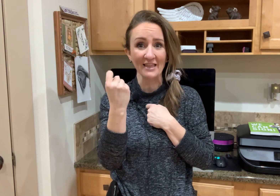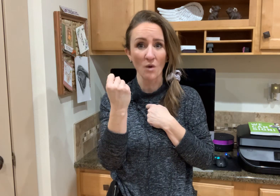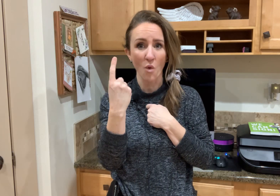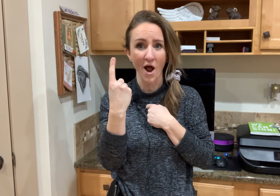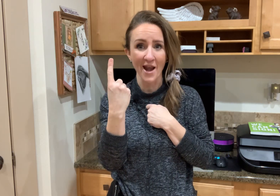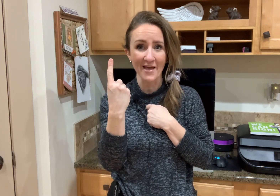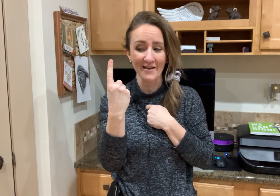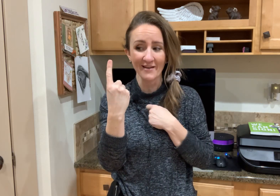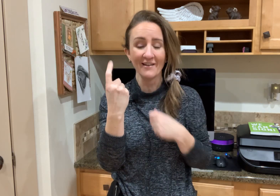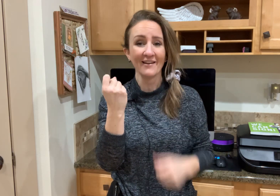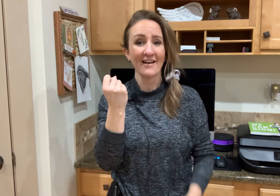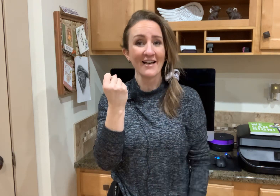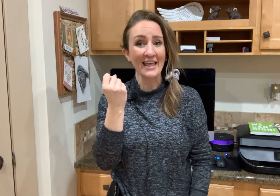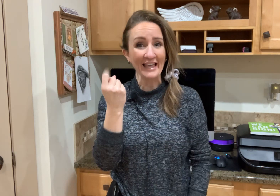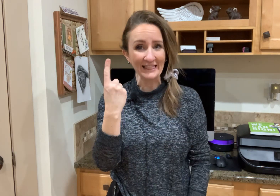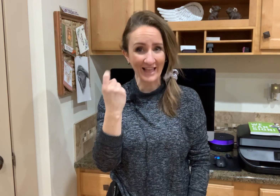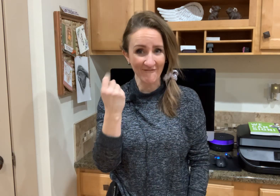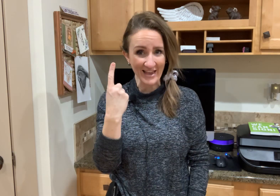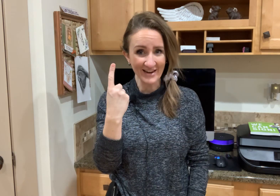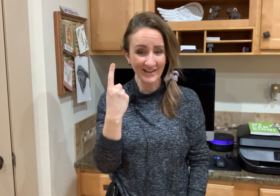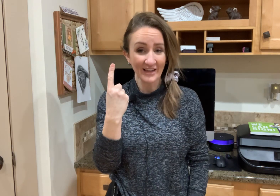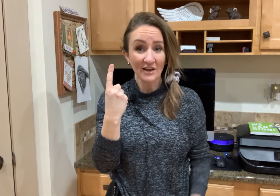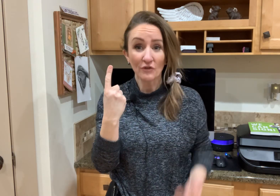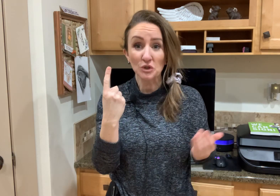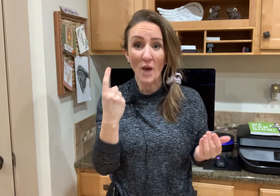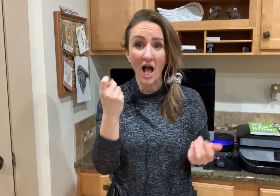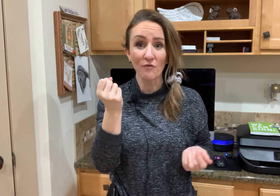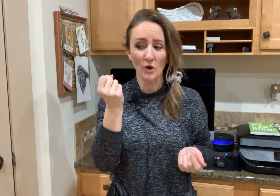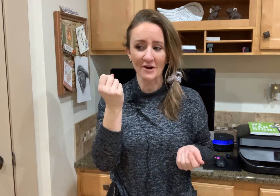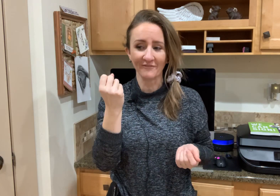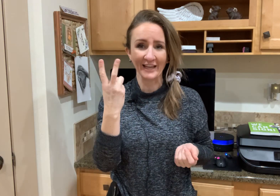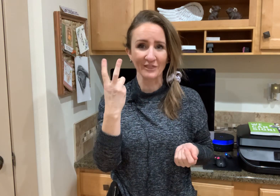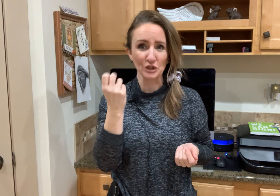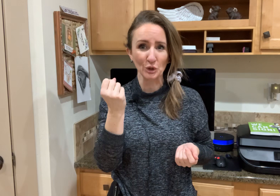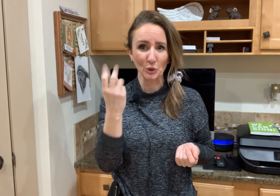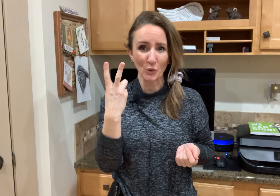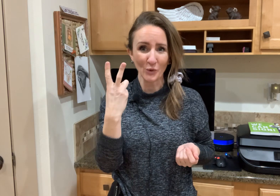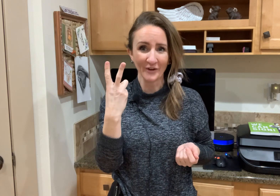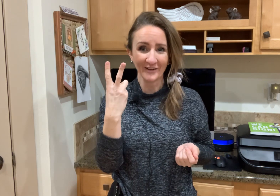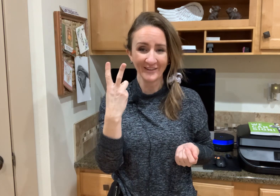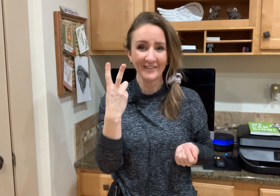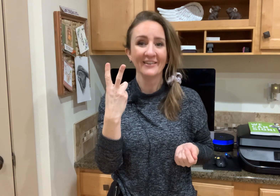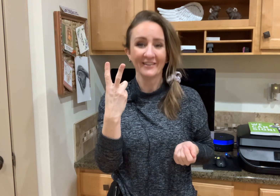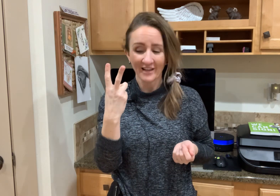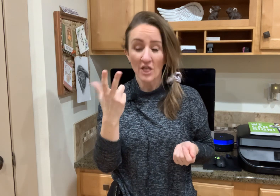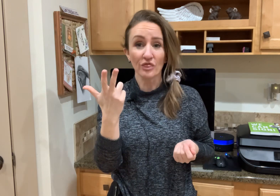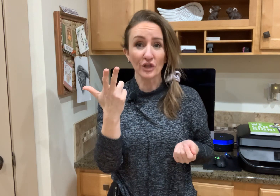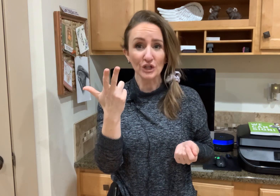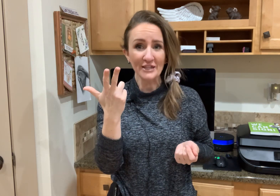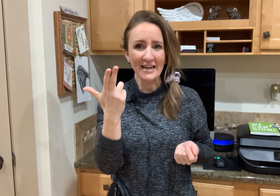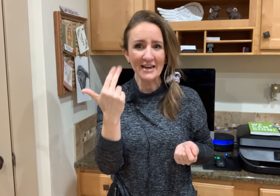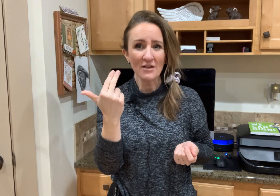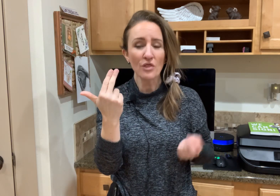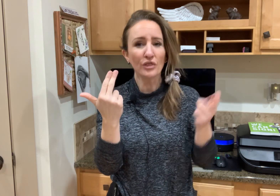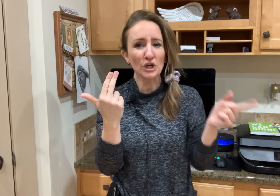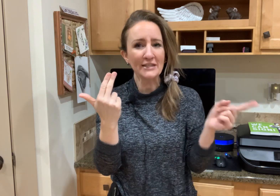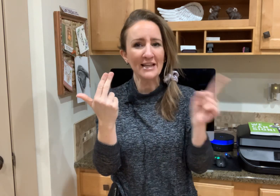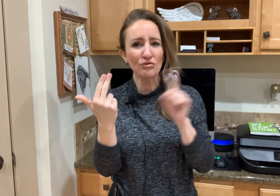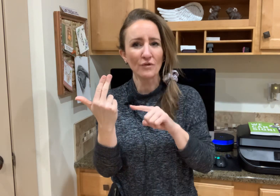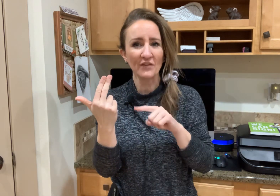1. 11. For 12, we're going to flick the 2. 13 through